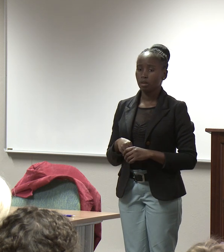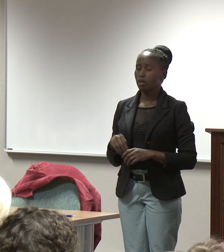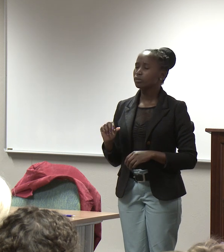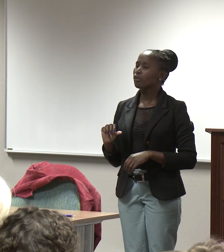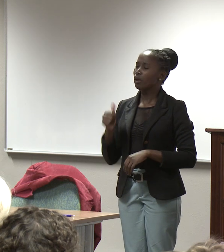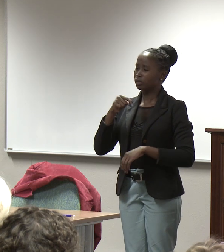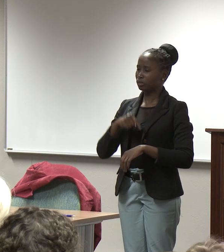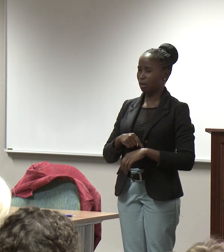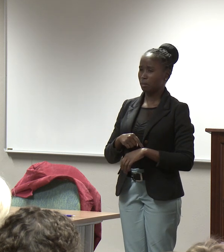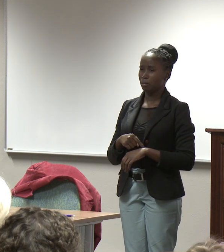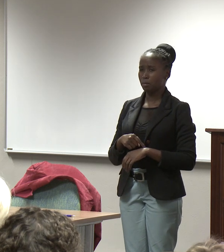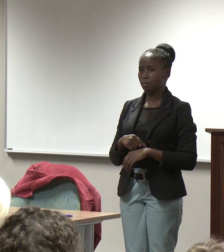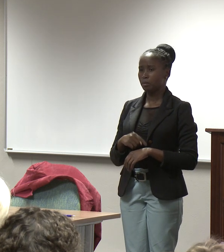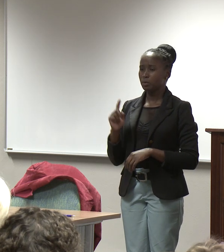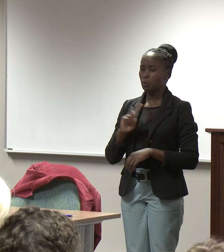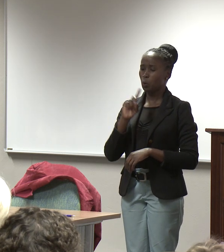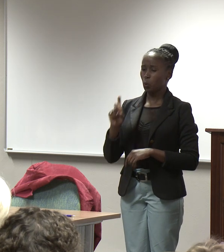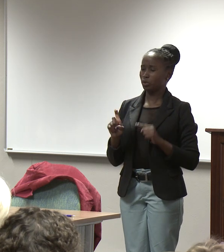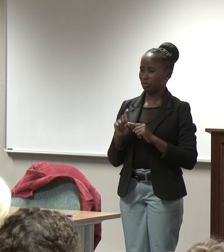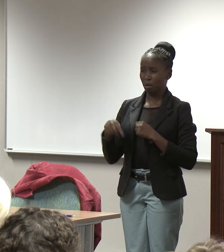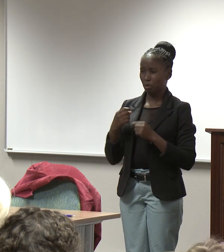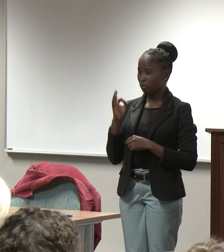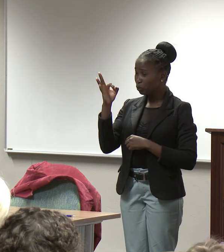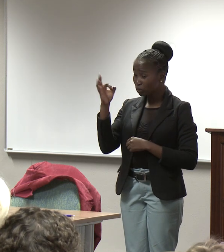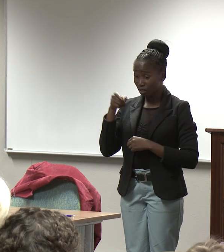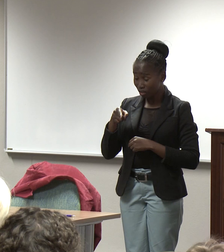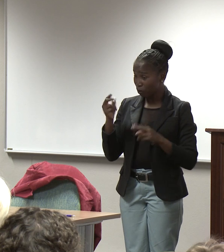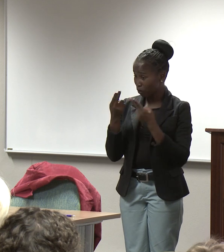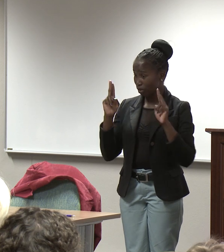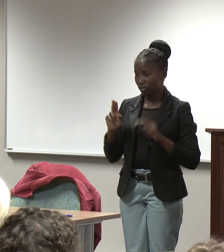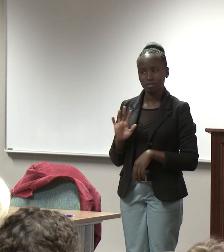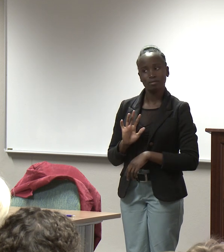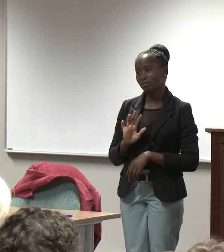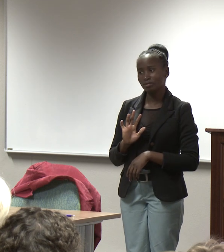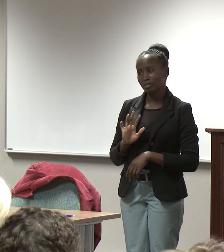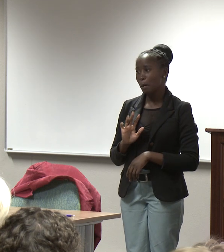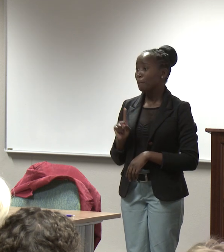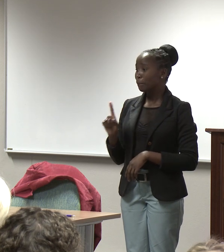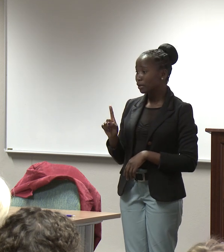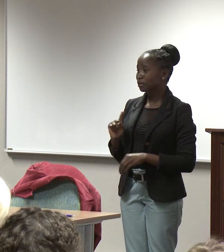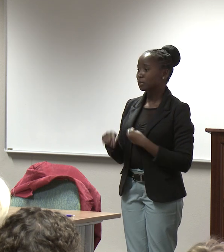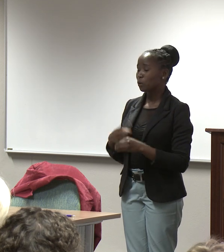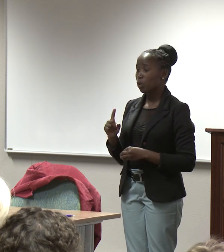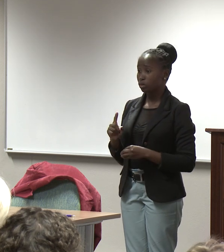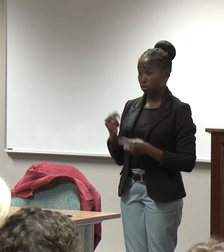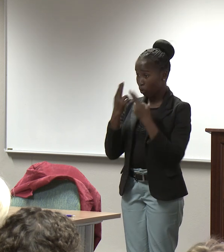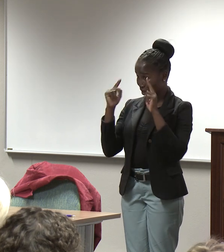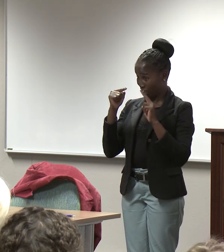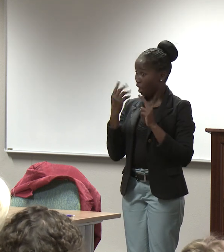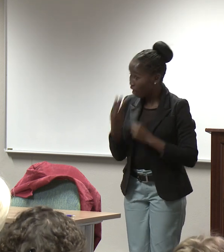question is not about the future of the university. It's about whether the university has a future.